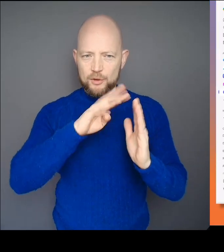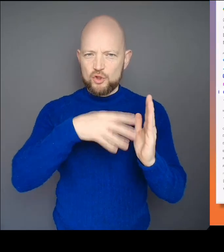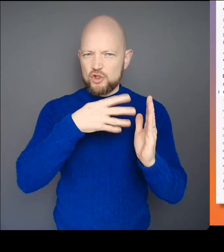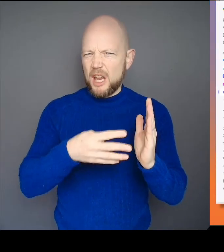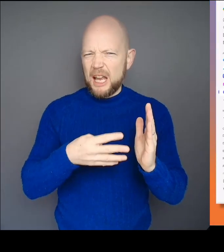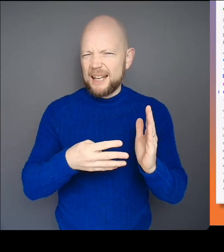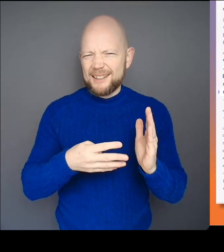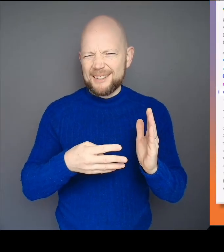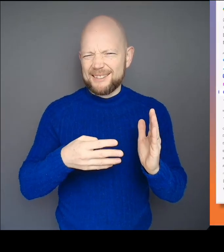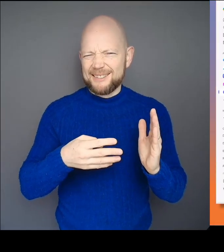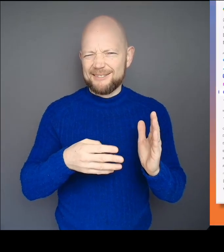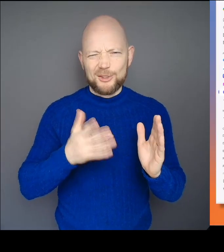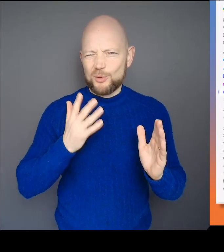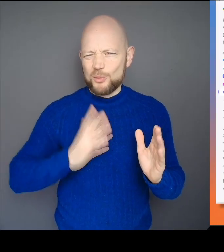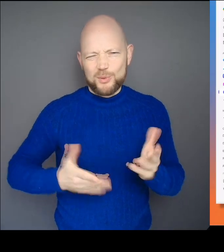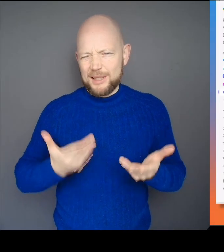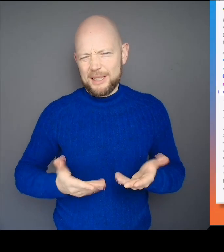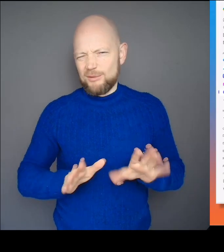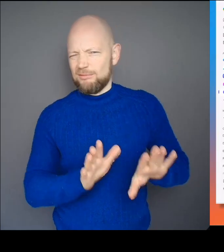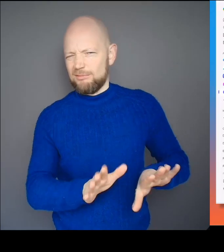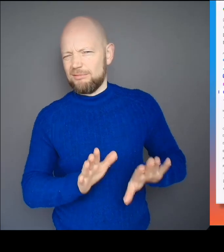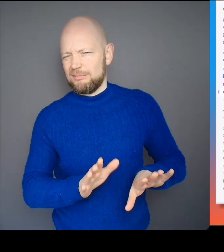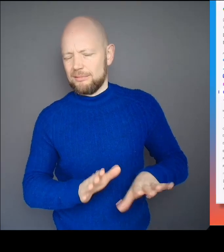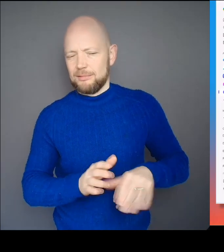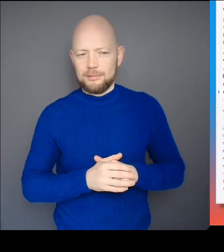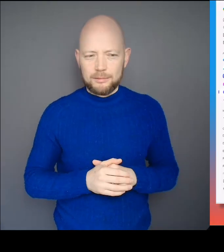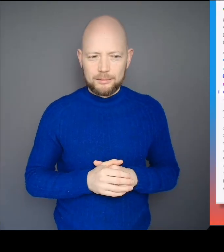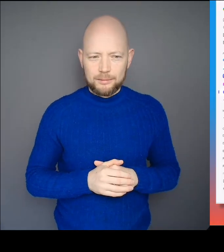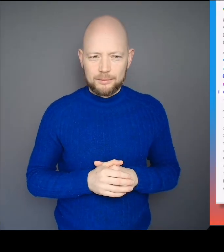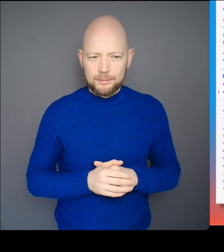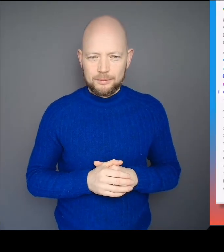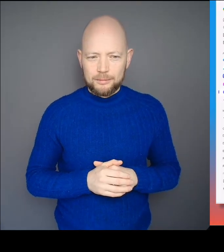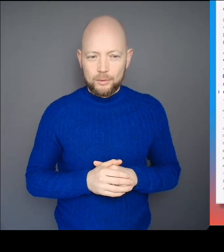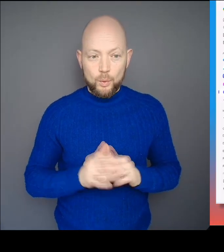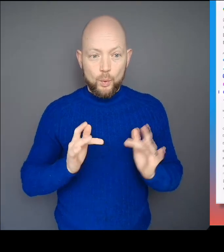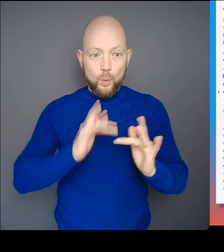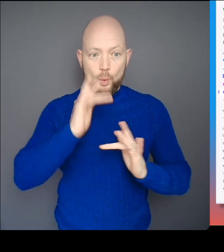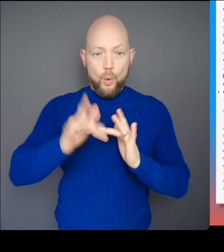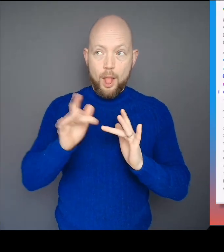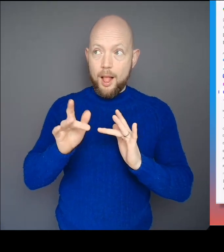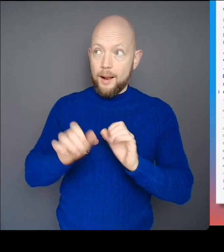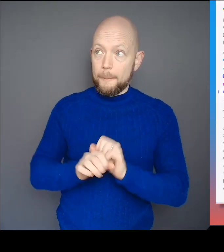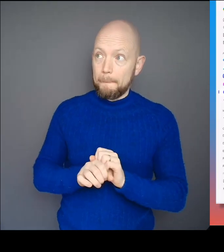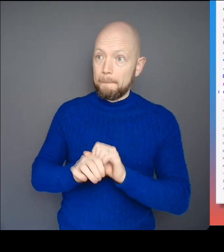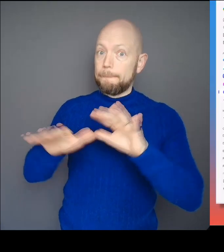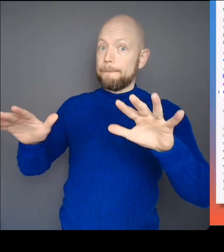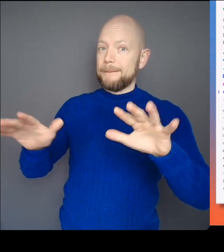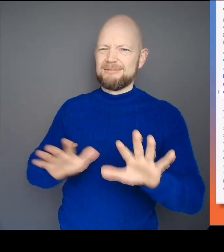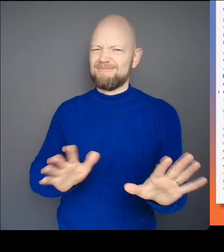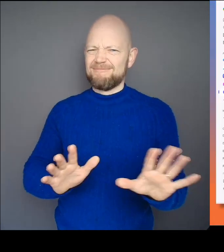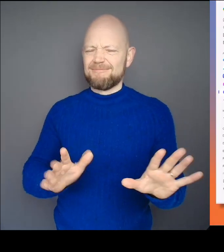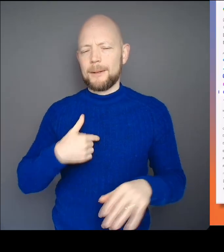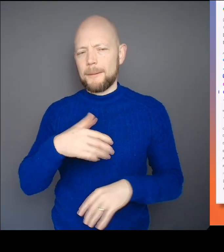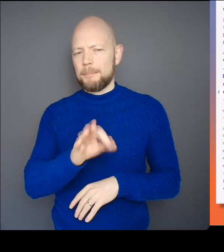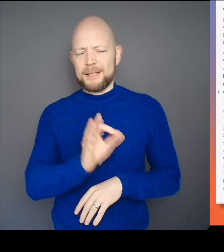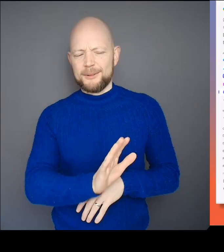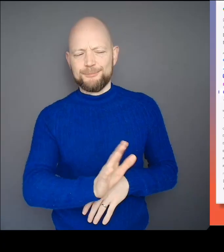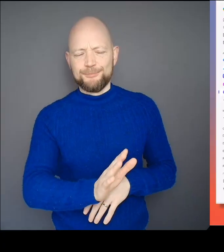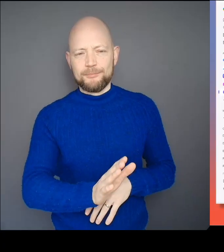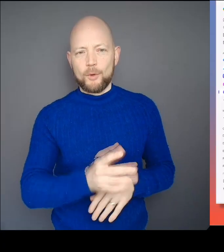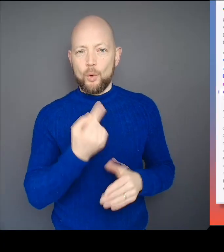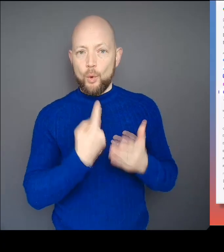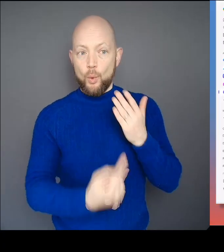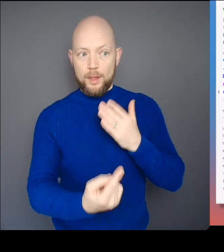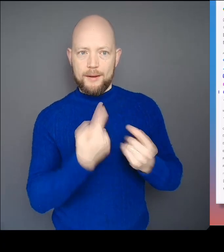that isn't particularly useful, but depending on what you're doing, that can be. I also don't want it to go out to the web. I just want this to be based on